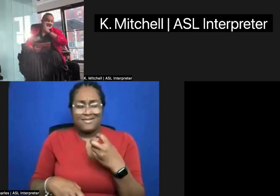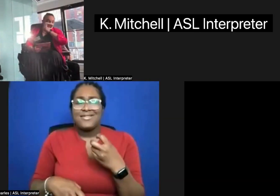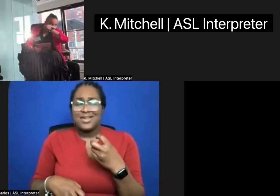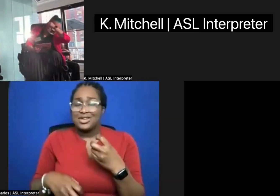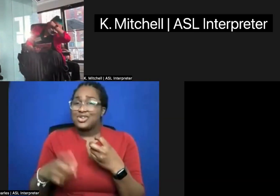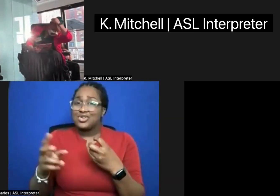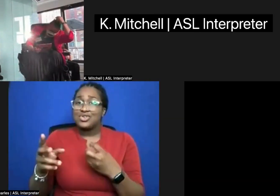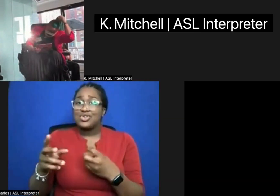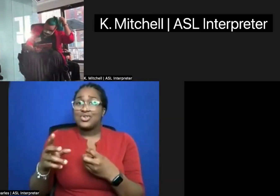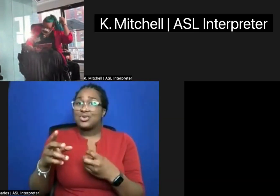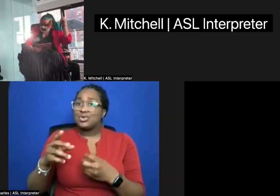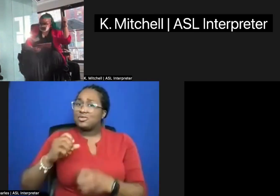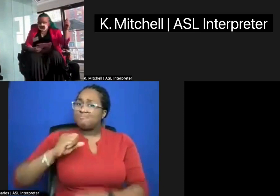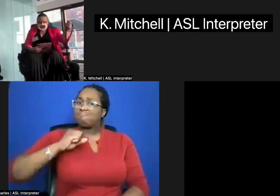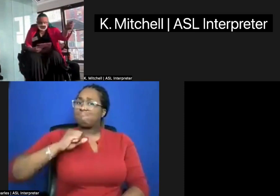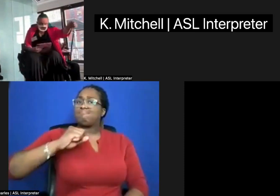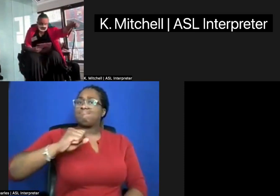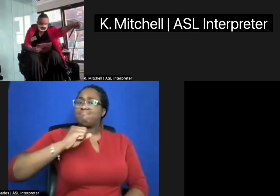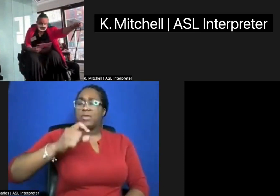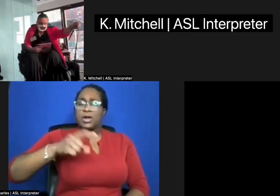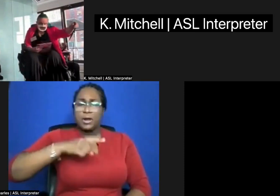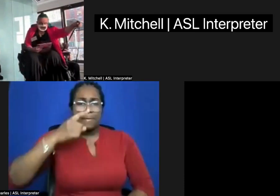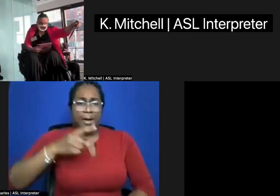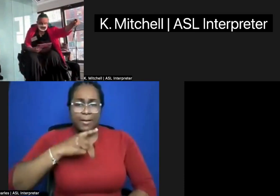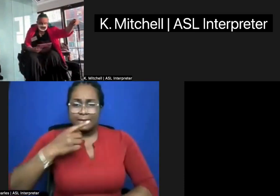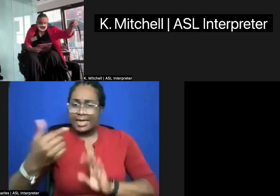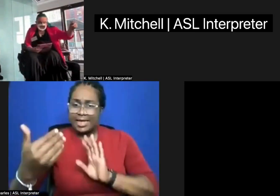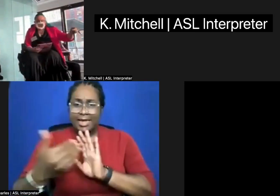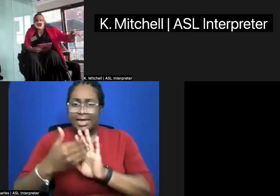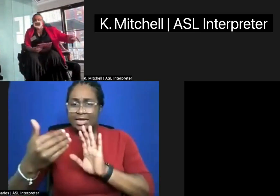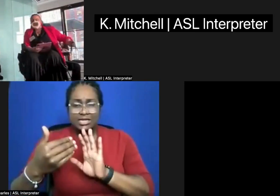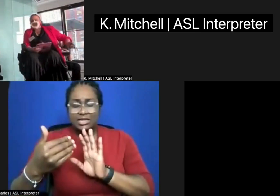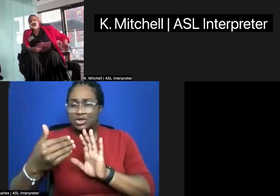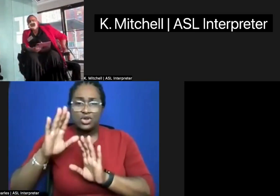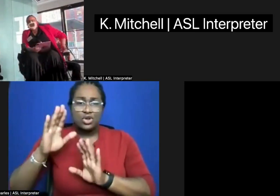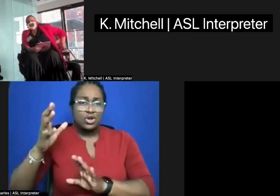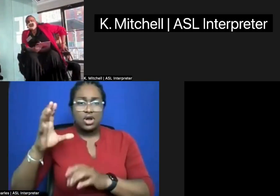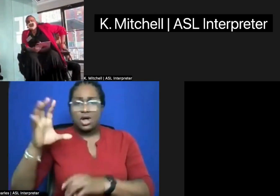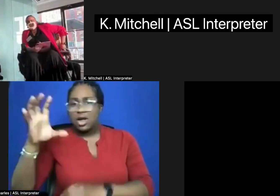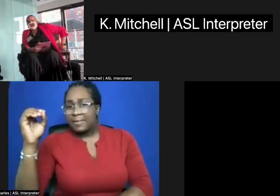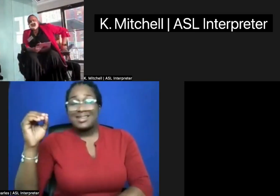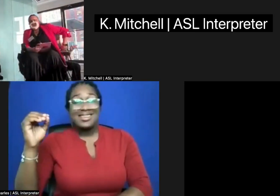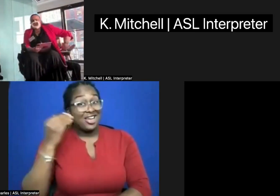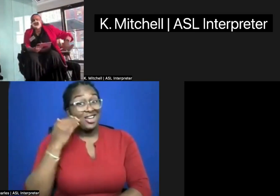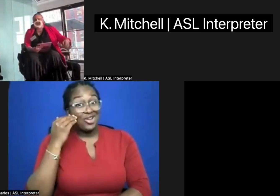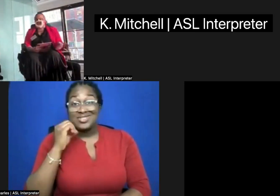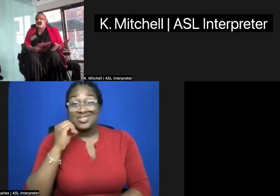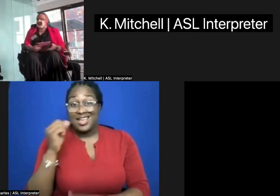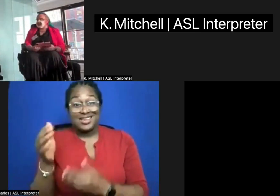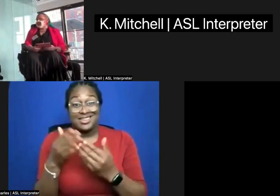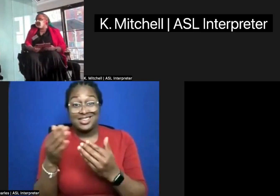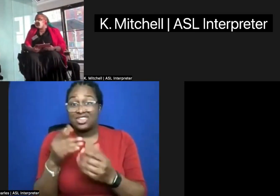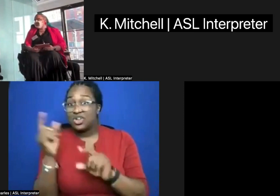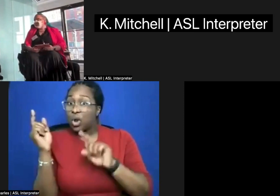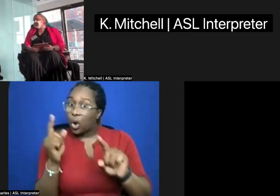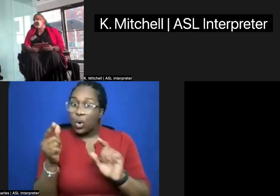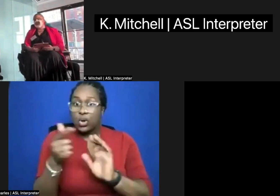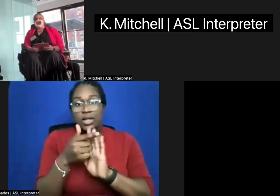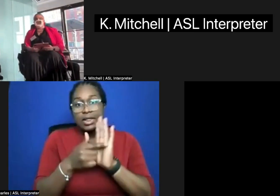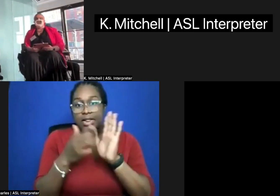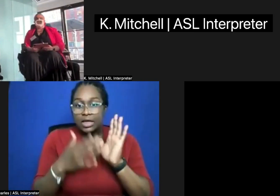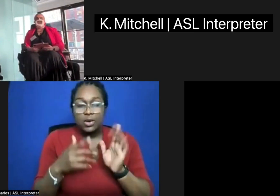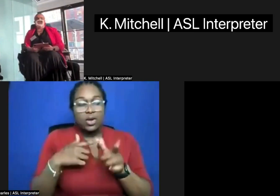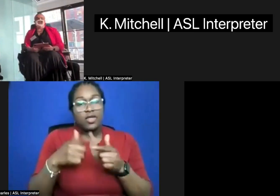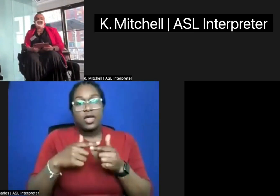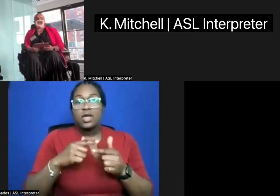public stance against your employer is not easy by any means. But when you go to an attorney and you have the legal back, and we're there